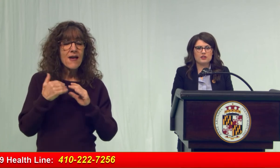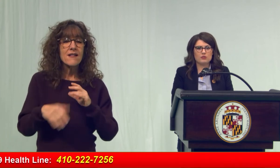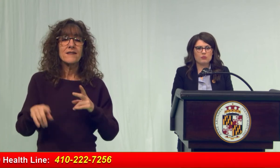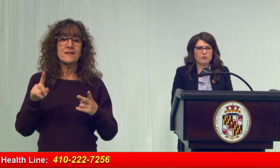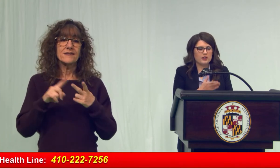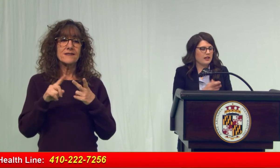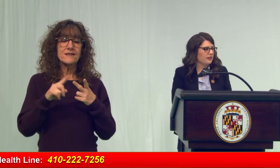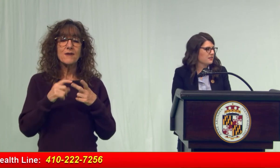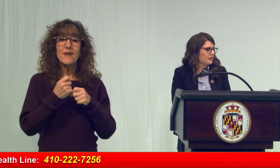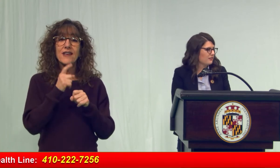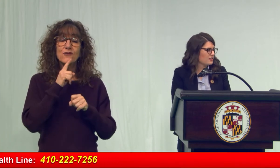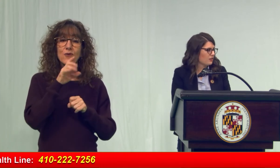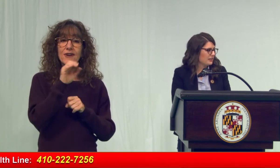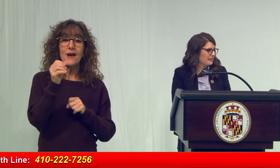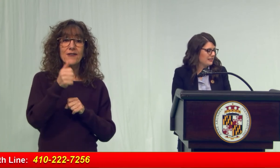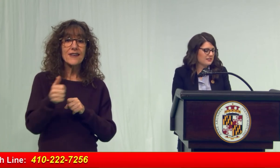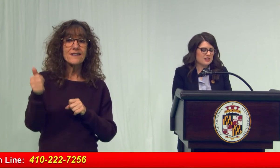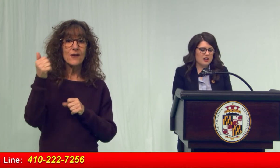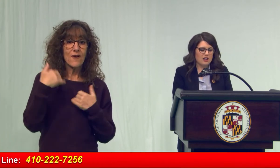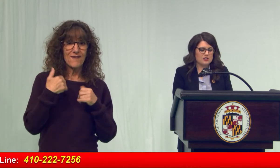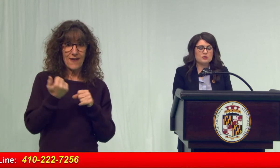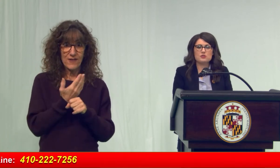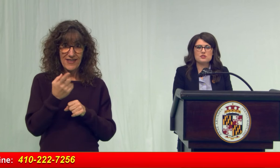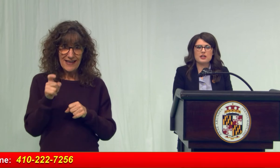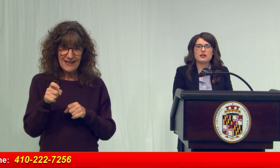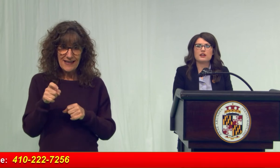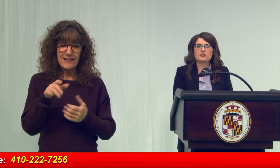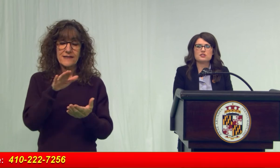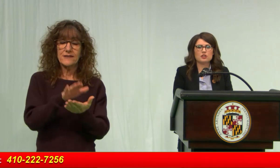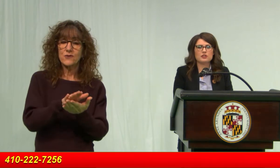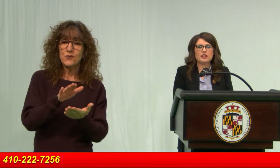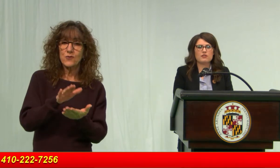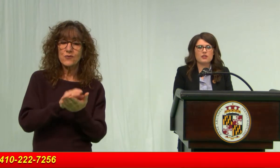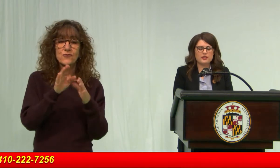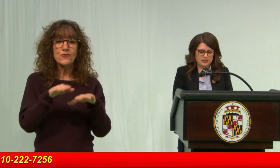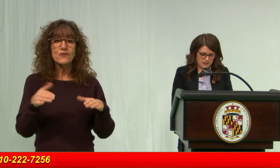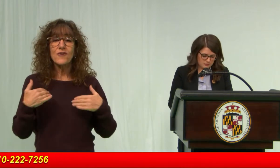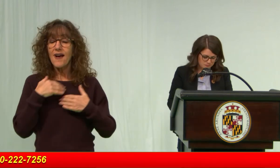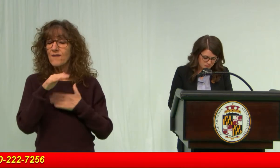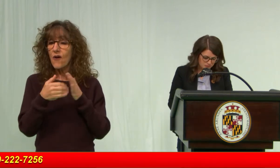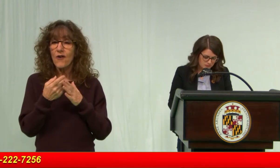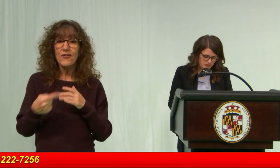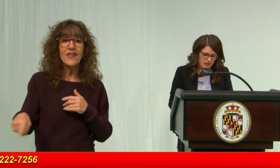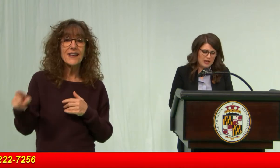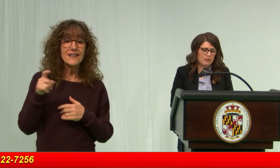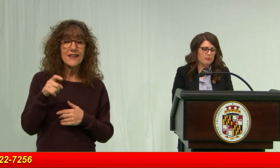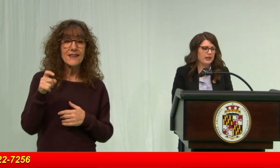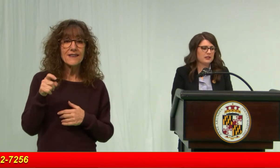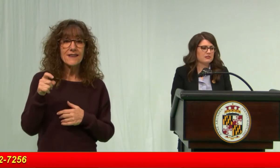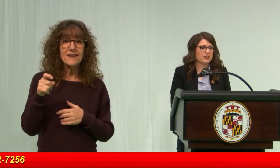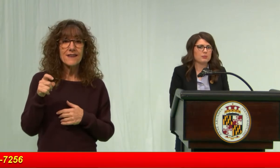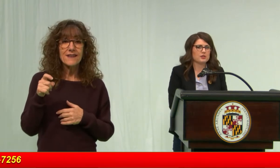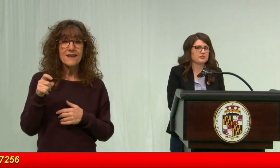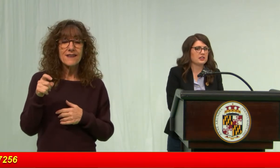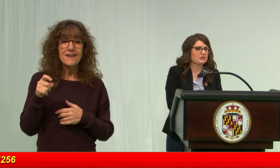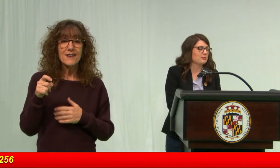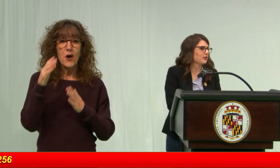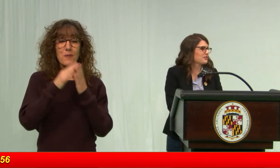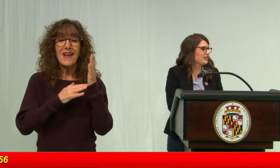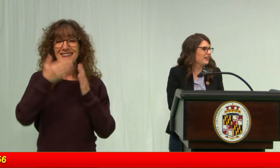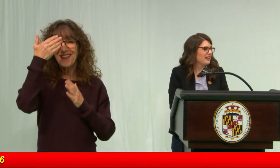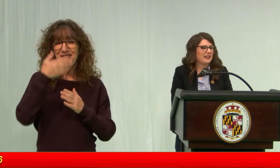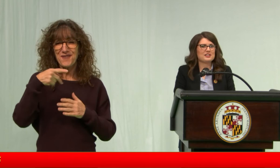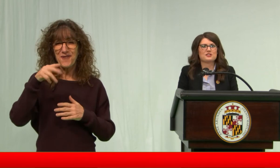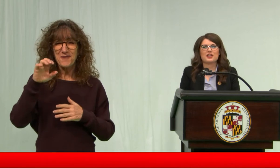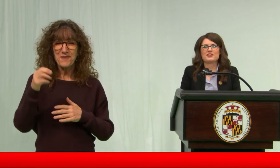that our county executive has all that he needs, our schools and our children have all that they need, painting the front porch, reading a few